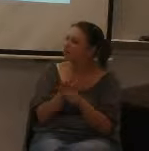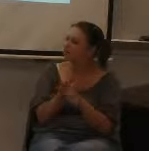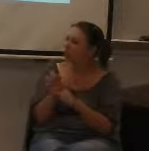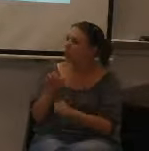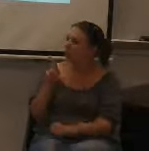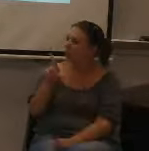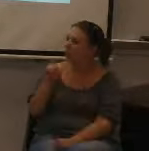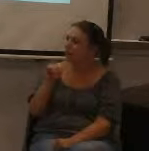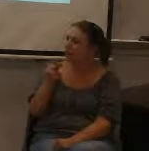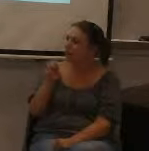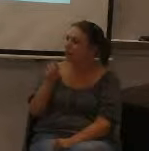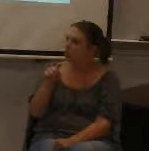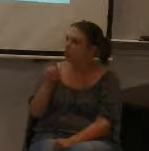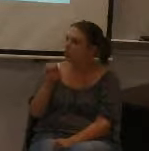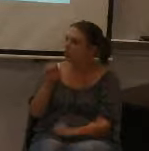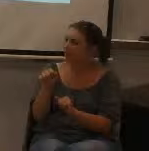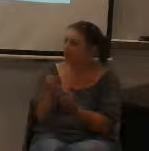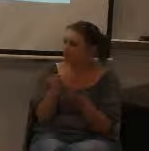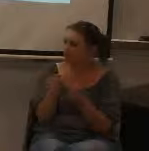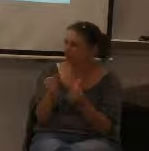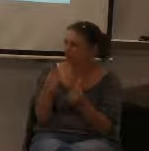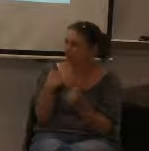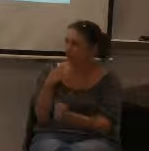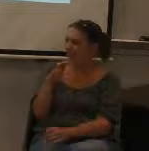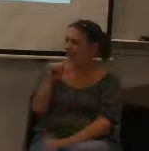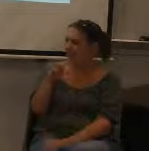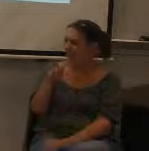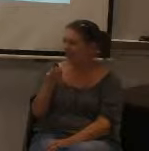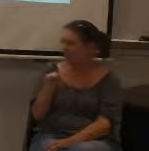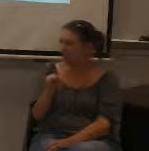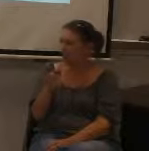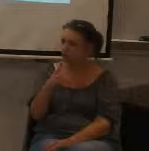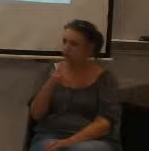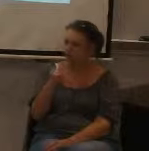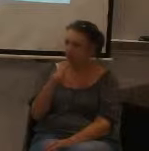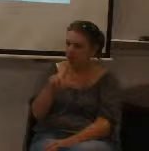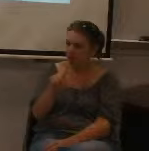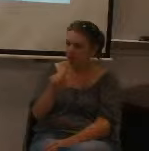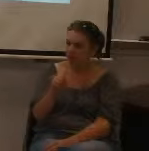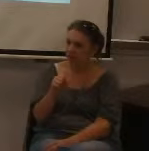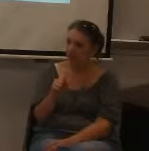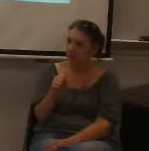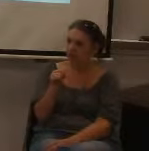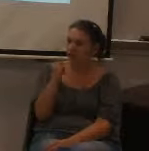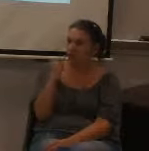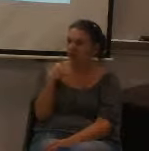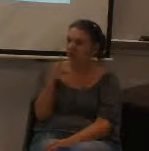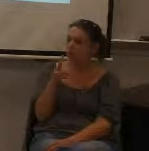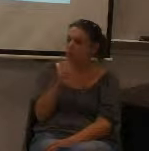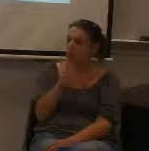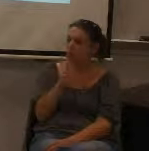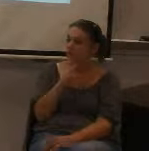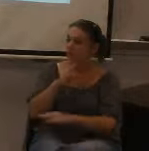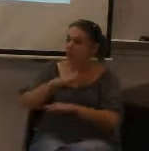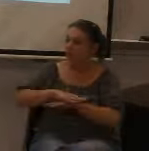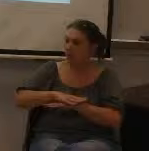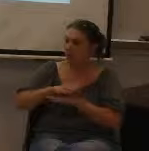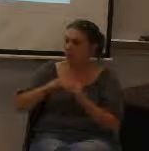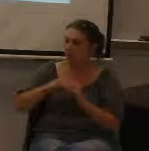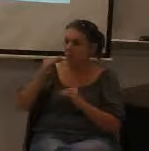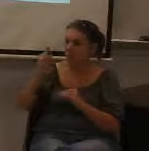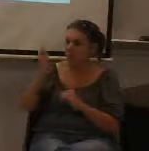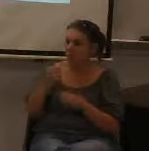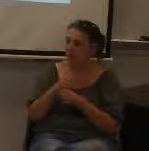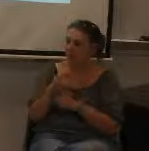can dissolve, and we get these caves and channels through it, right? So that would be, if there's water table above that, then that would make for